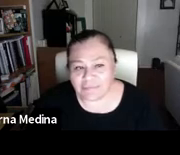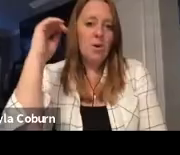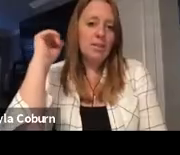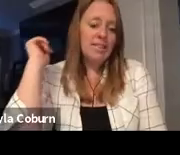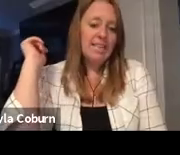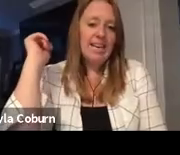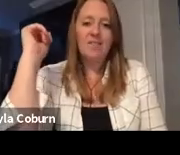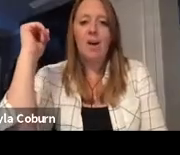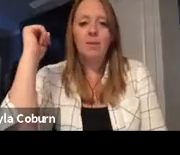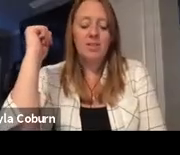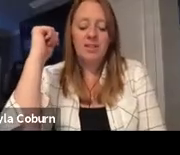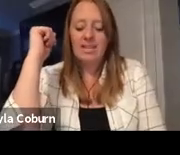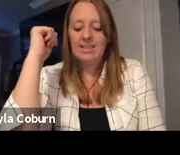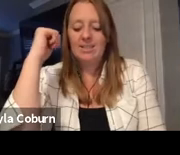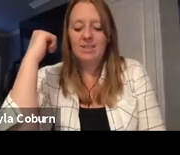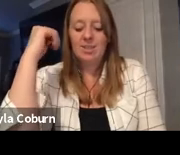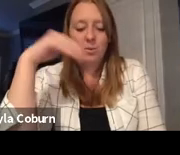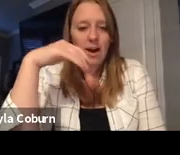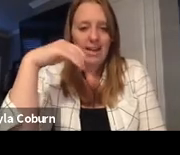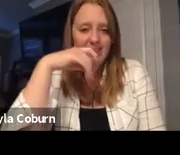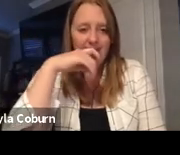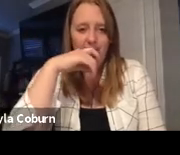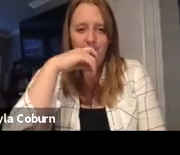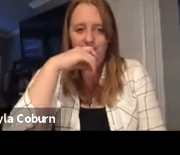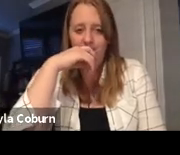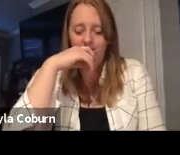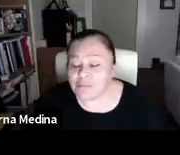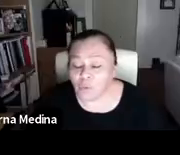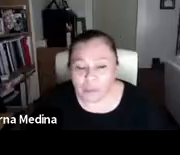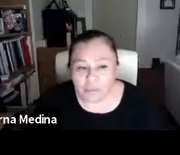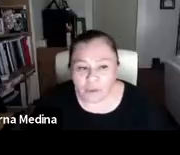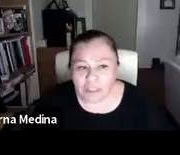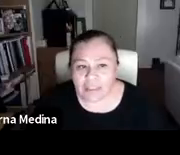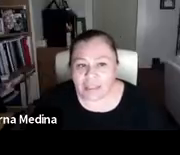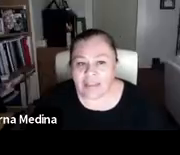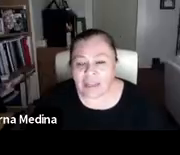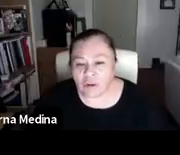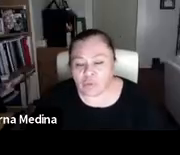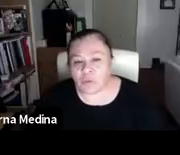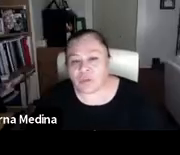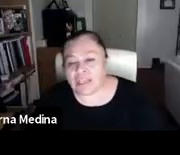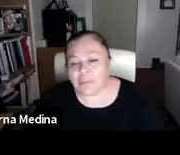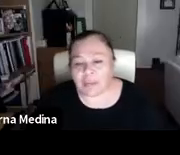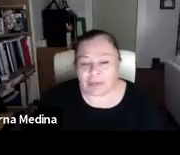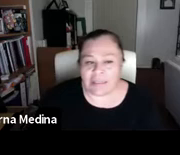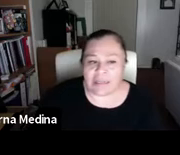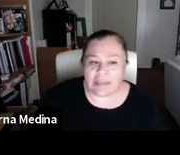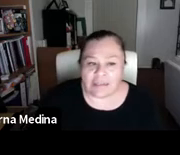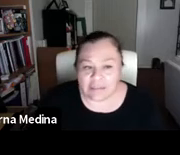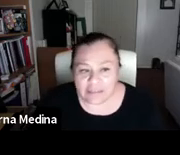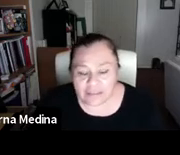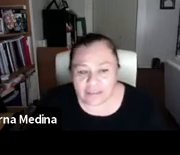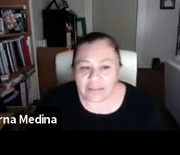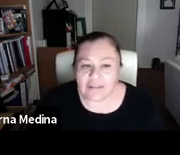It's important to give opportunities to practice. Es muy importante dar las oportunidades para practicar.